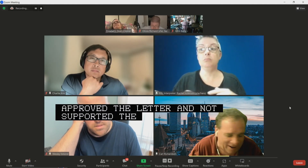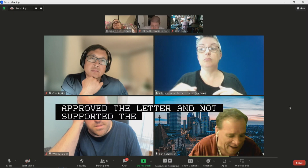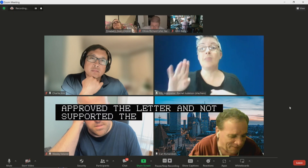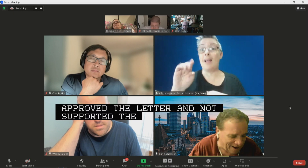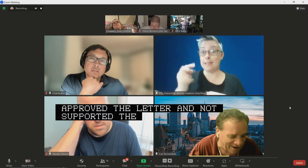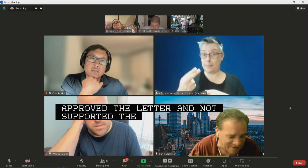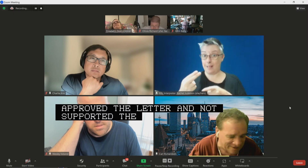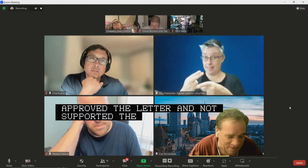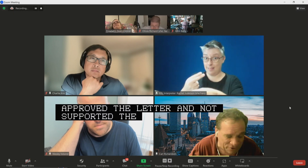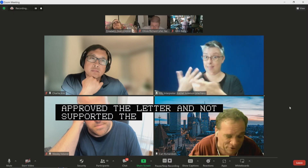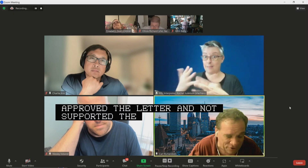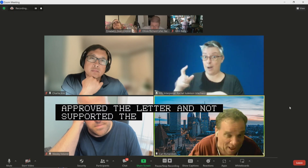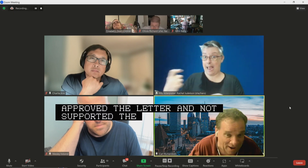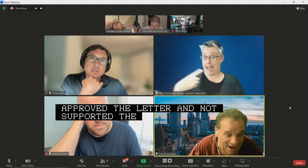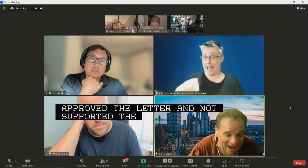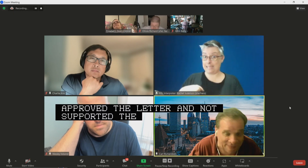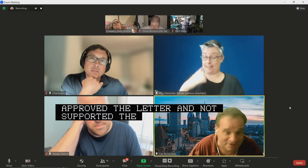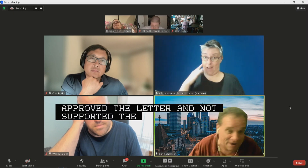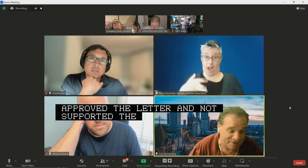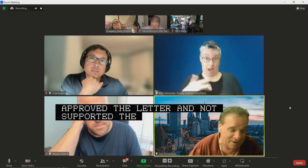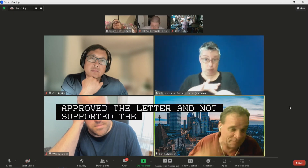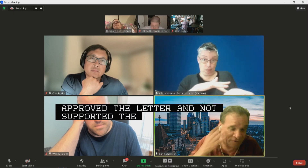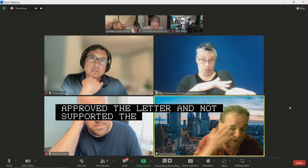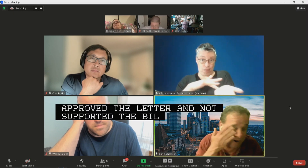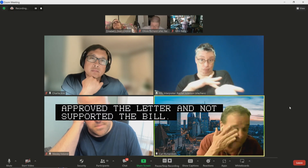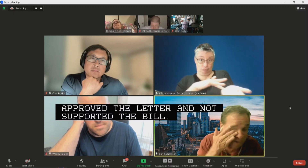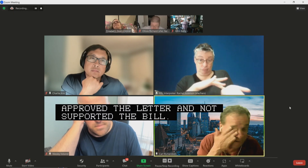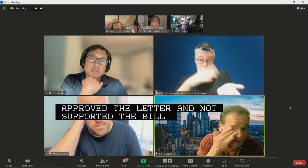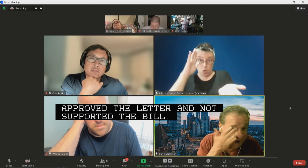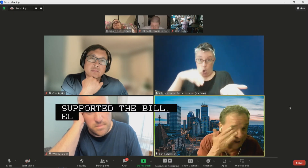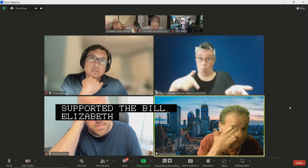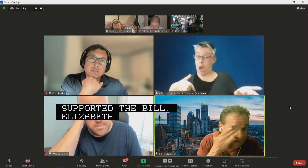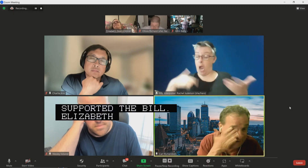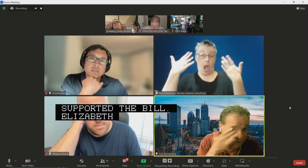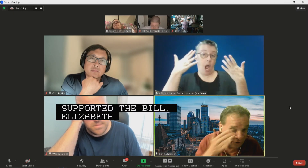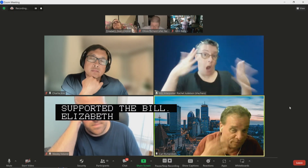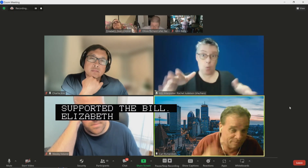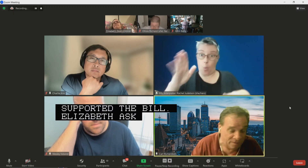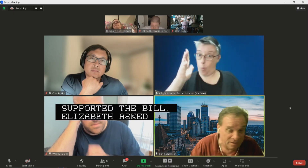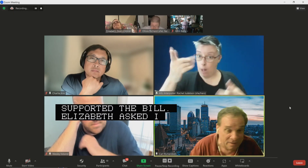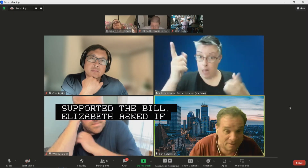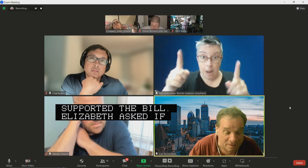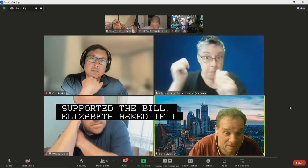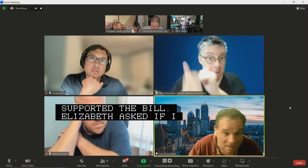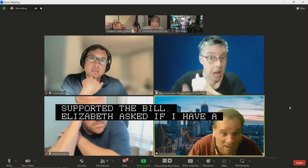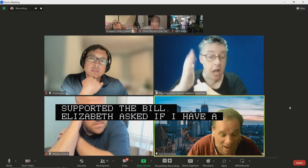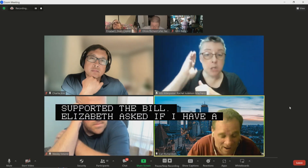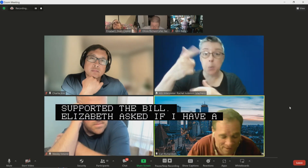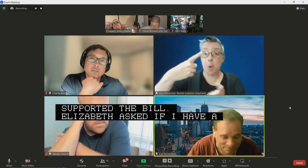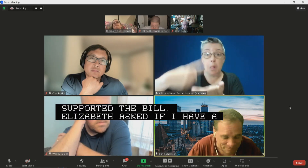Elizabeth asked if I got a temperature. I haven't got a temperature on what's going to happen this term.